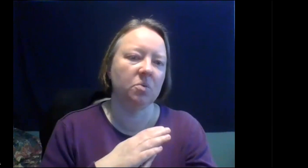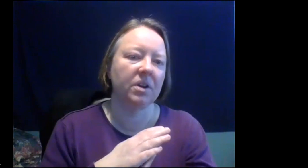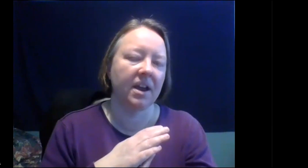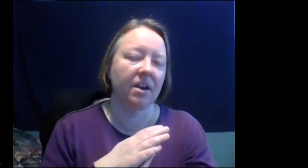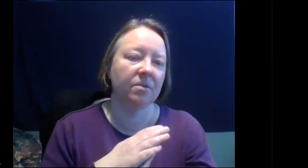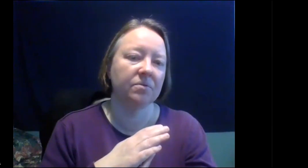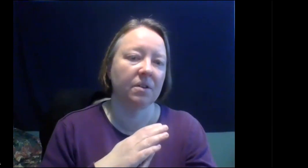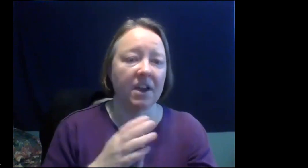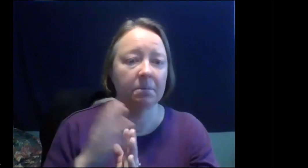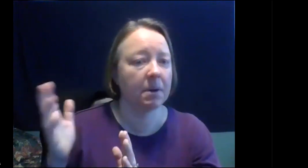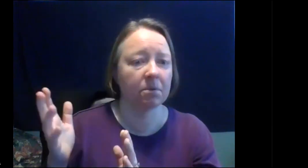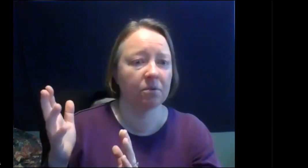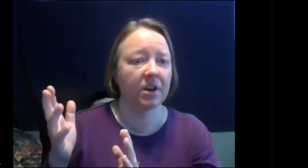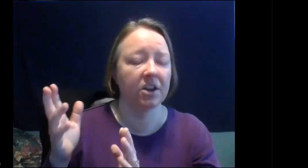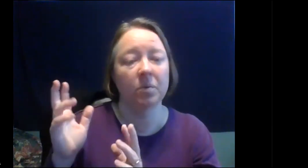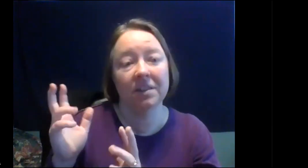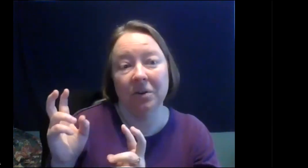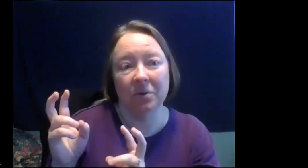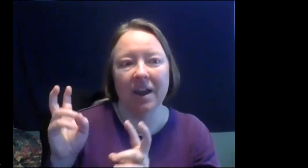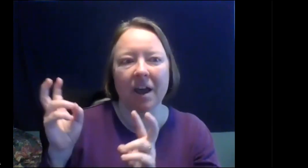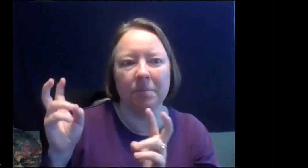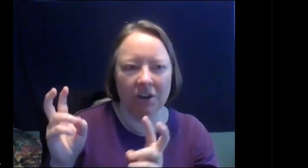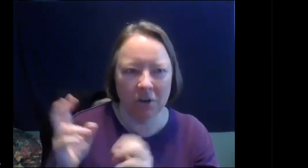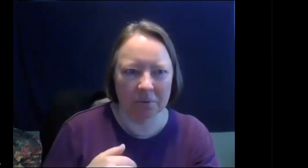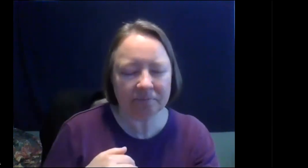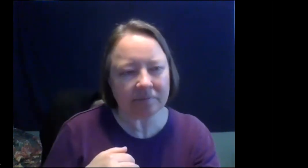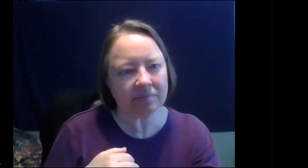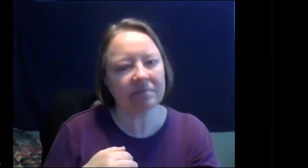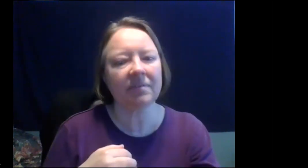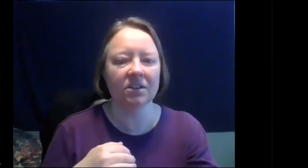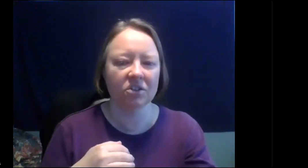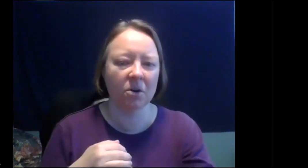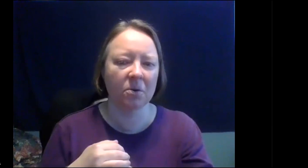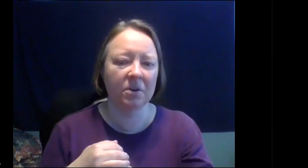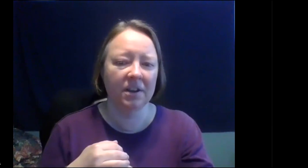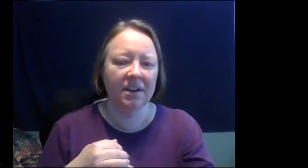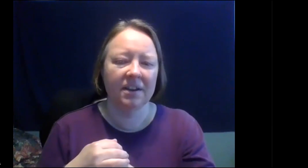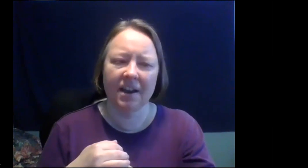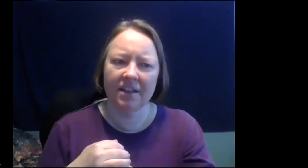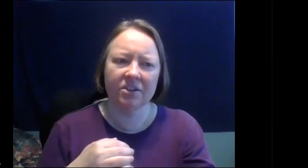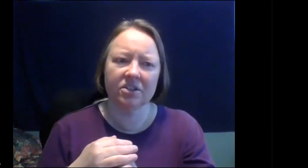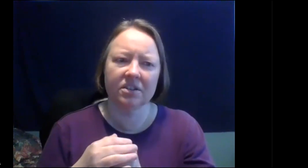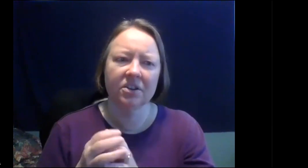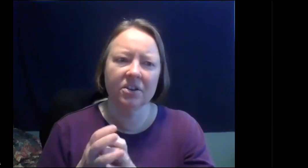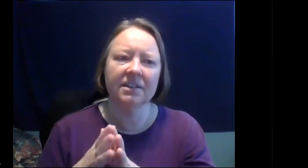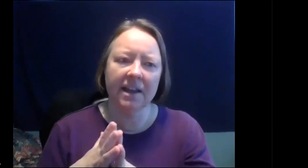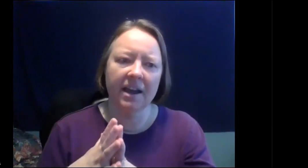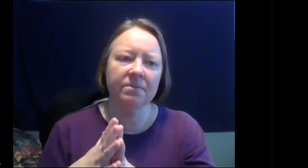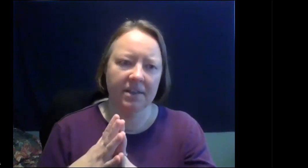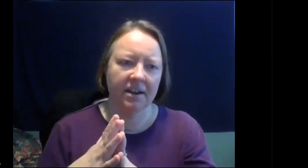you would have a family member or friend with you helping you. So yeah, there is a lot of